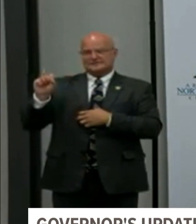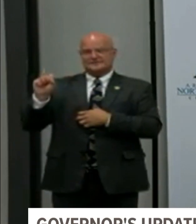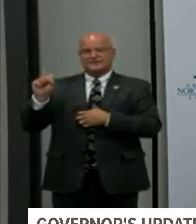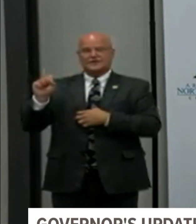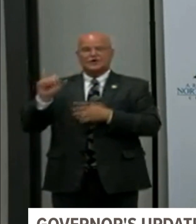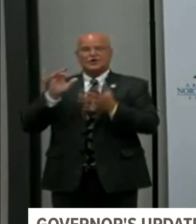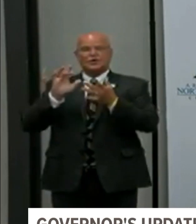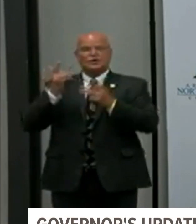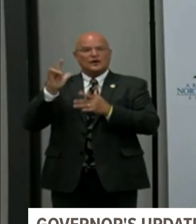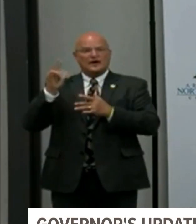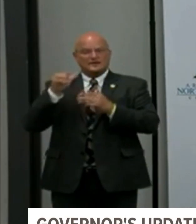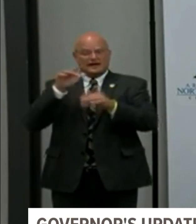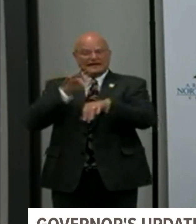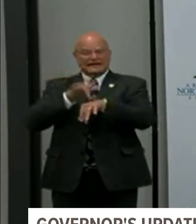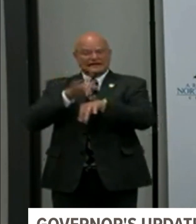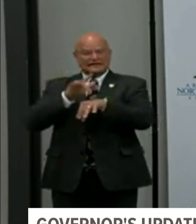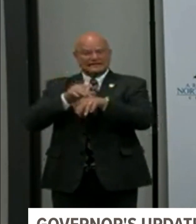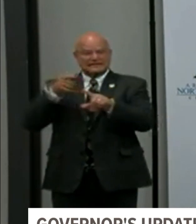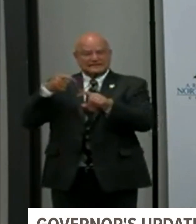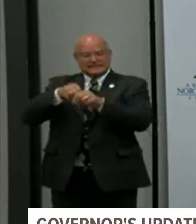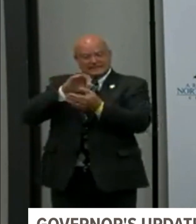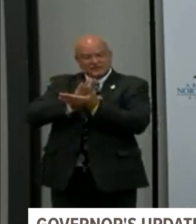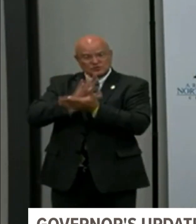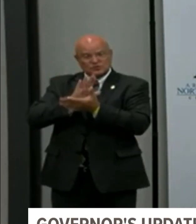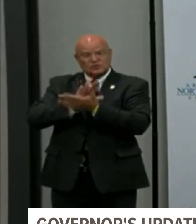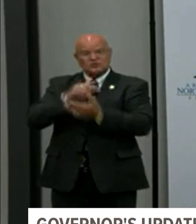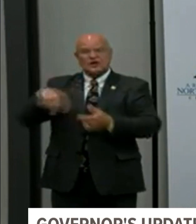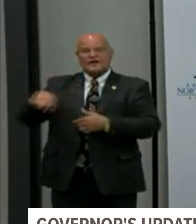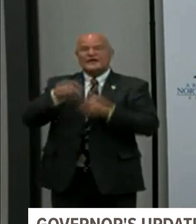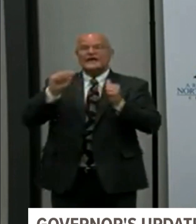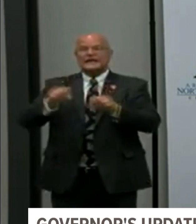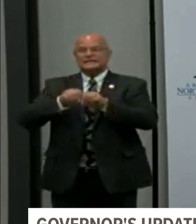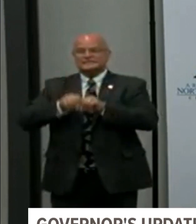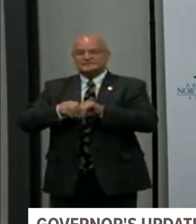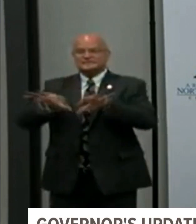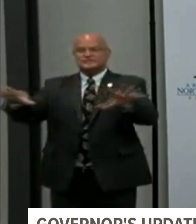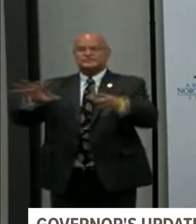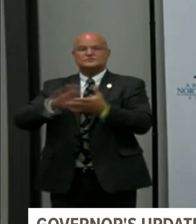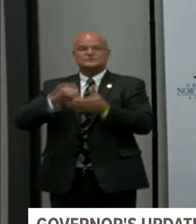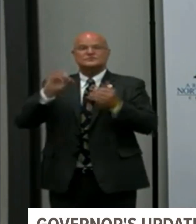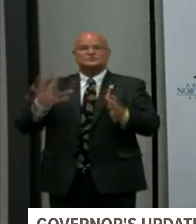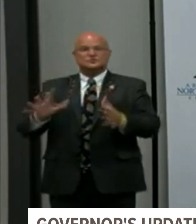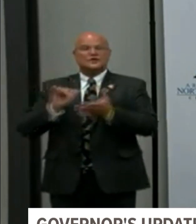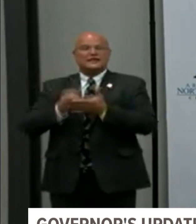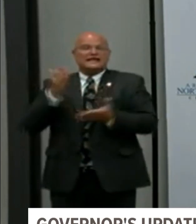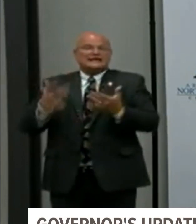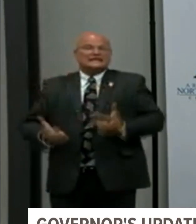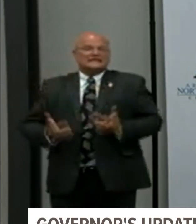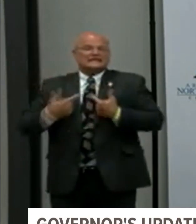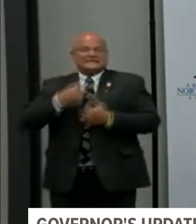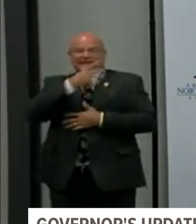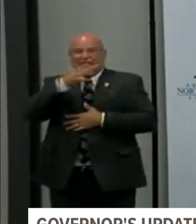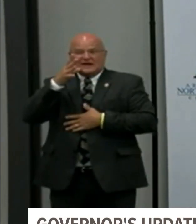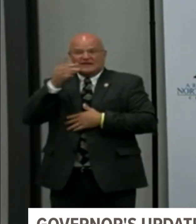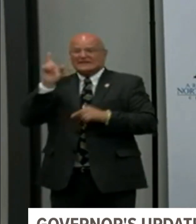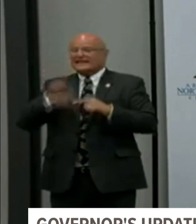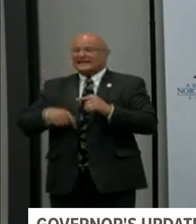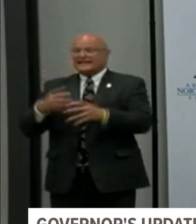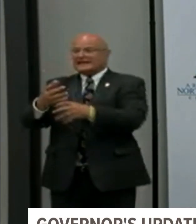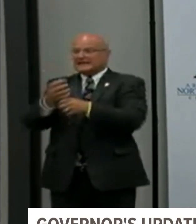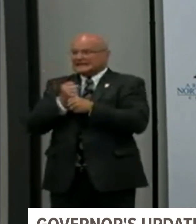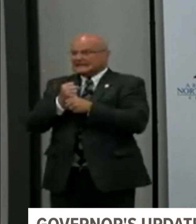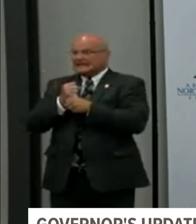access points in our schools so that they can be delivered to students that might live in an area that they can't